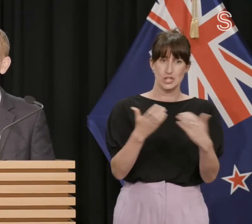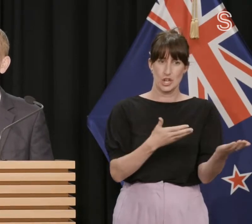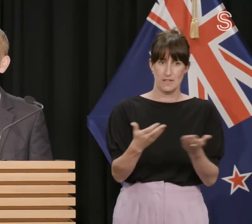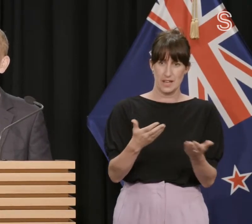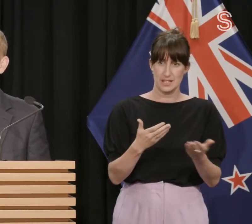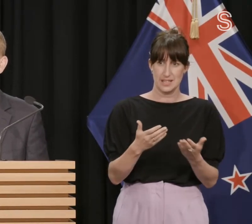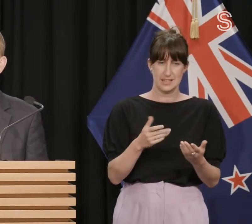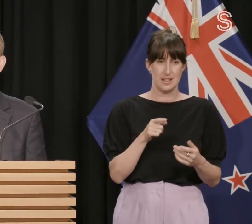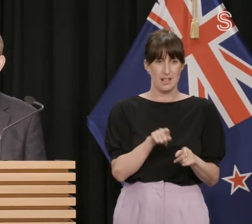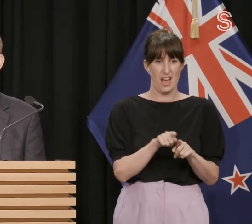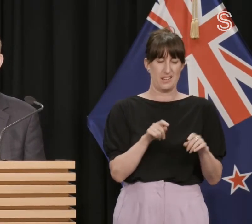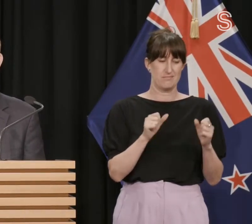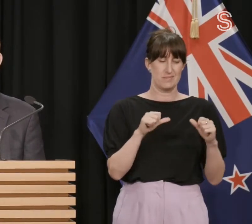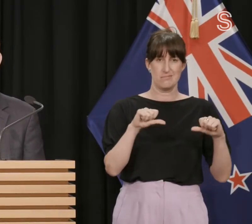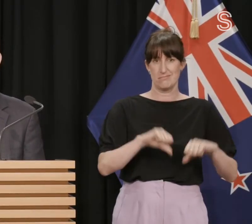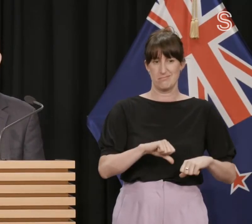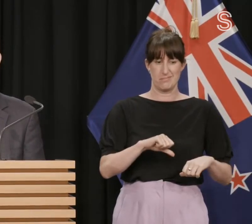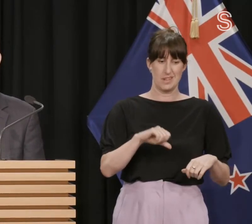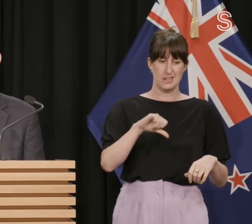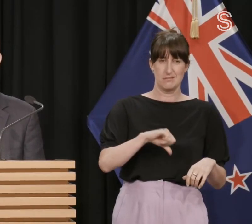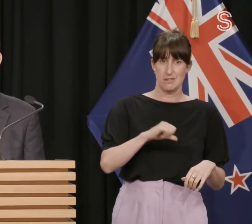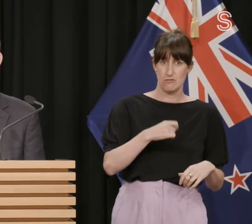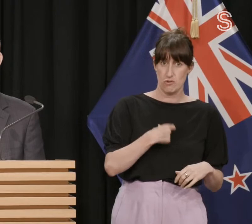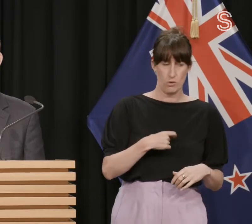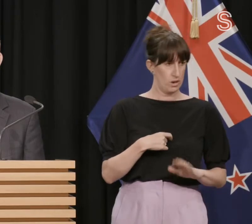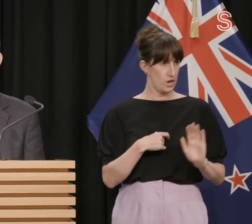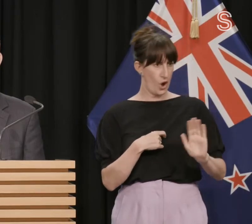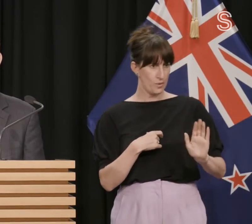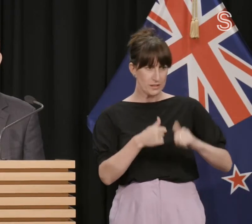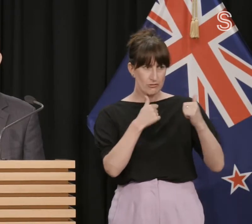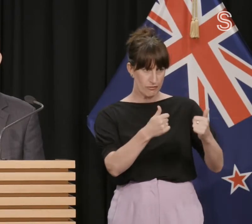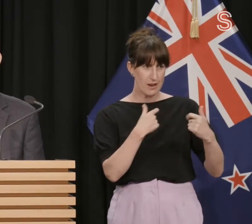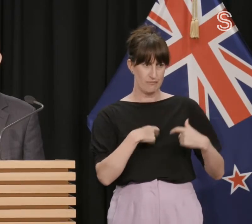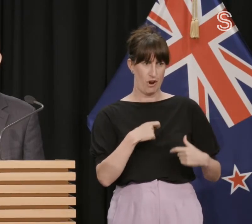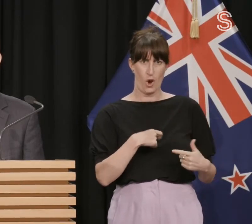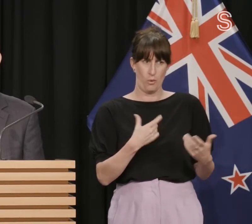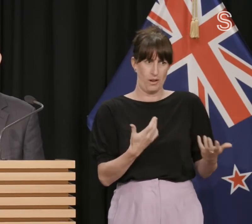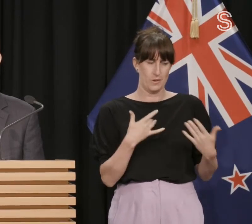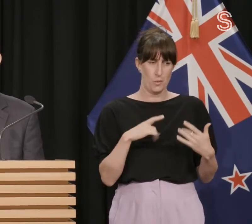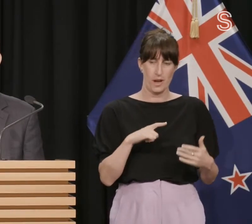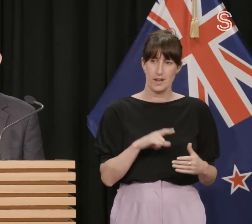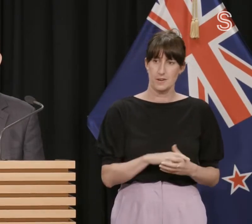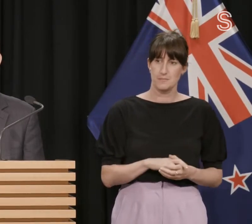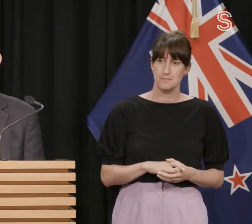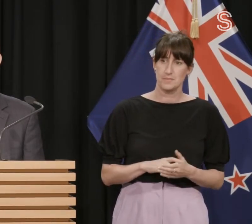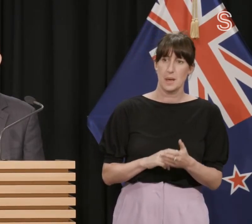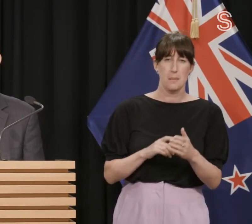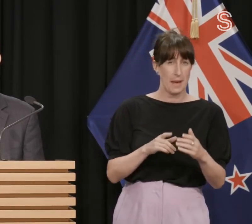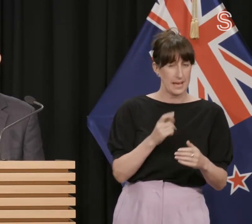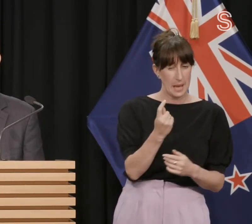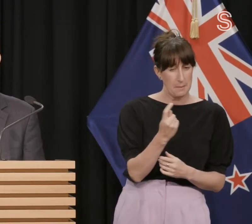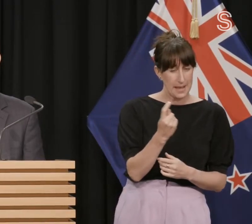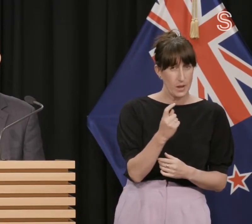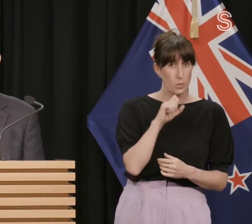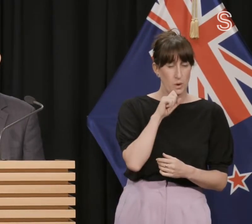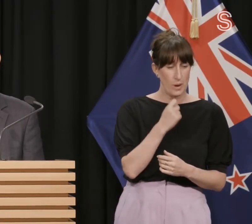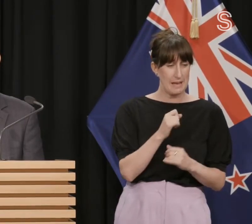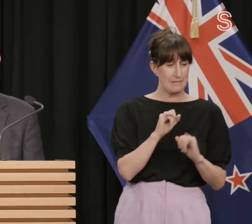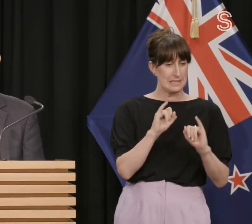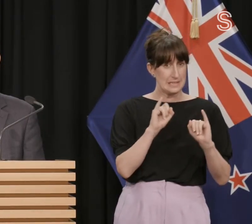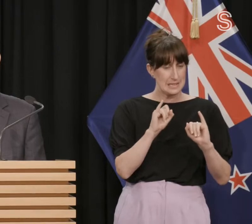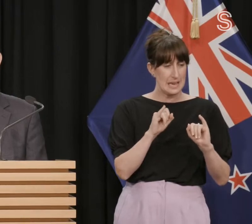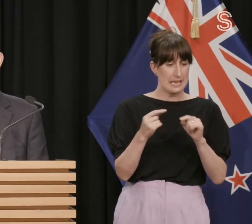end of the pay freeze. There's a huge amount of negotiations. It's not going to be an easy one for him with defence as